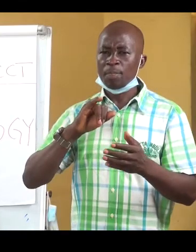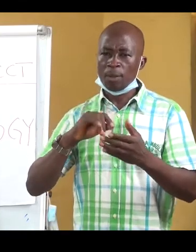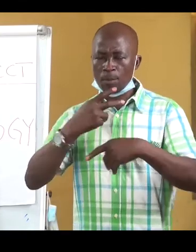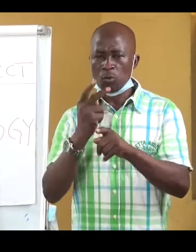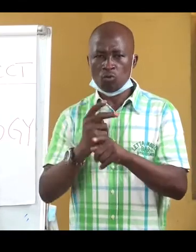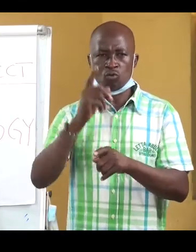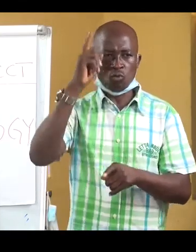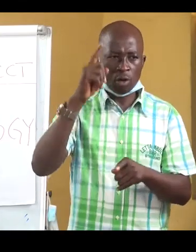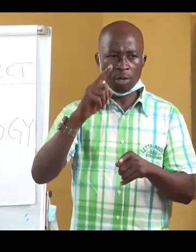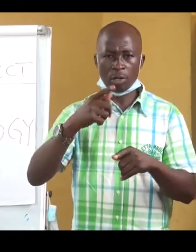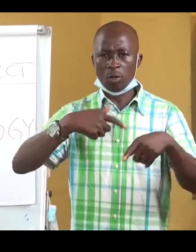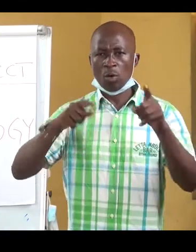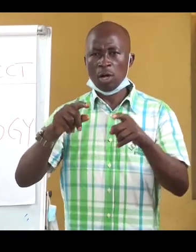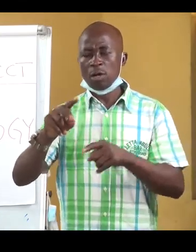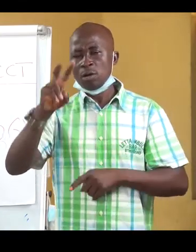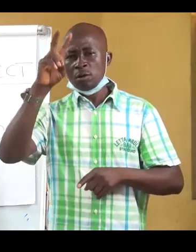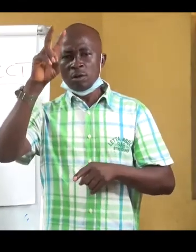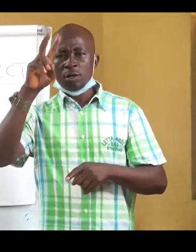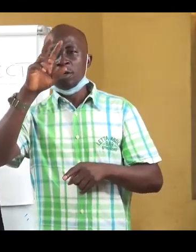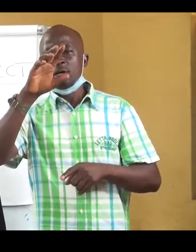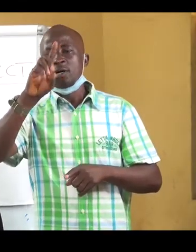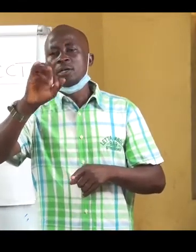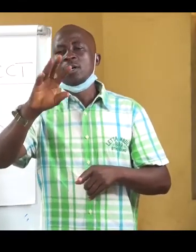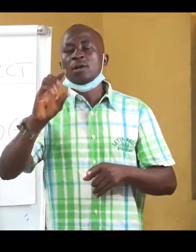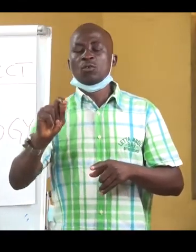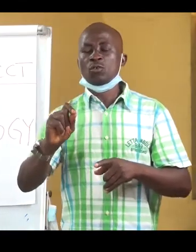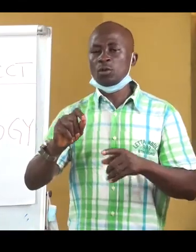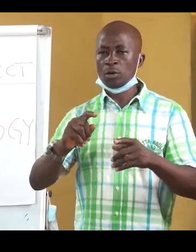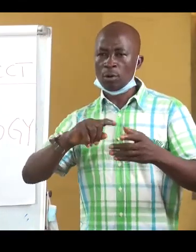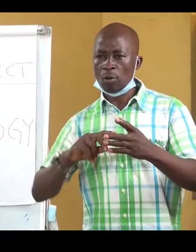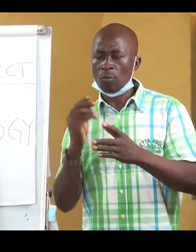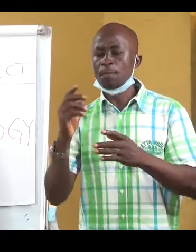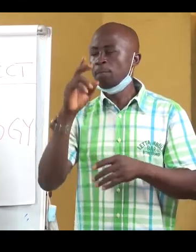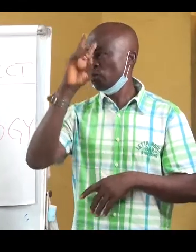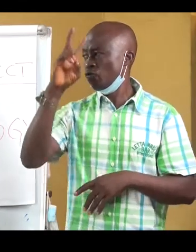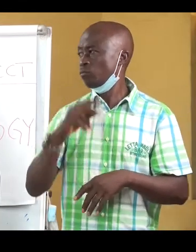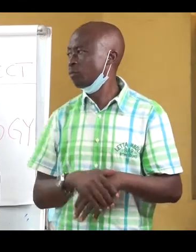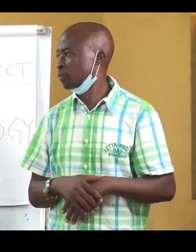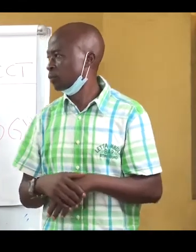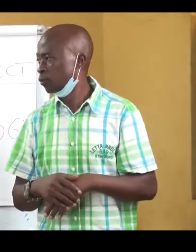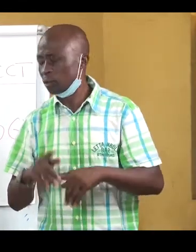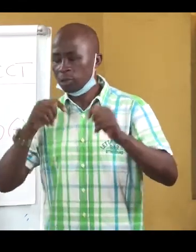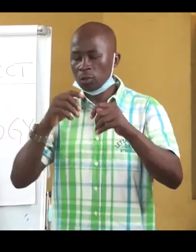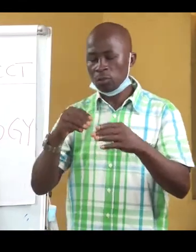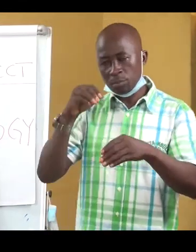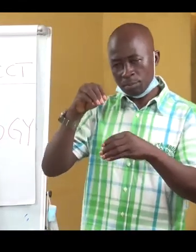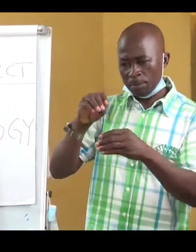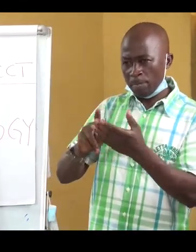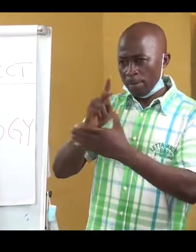plant maize, rice, wheat, then you will see what a monocot is. Then try to plant a beans. When it comes out, the